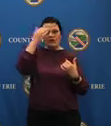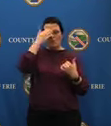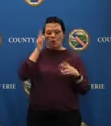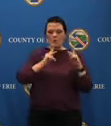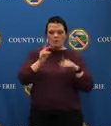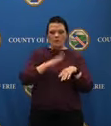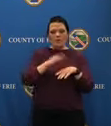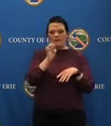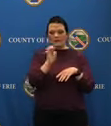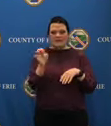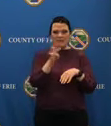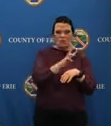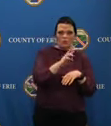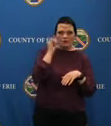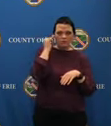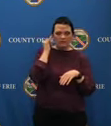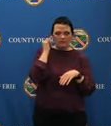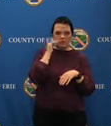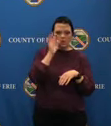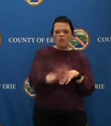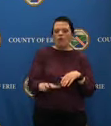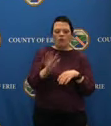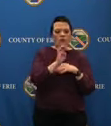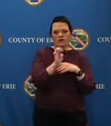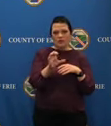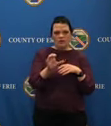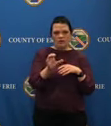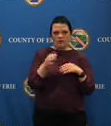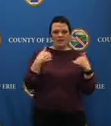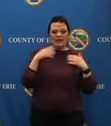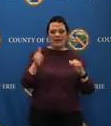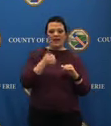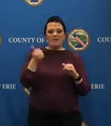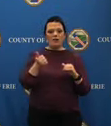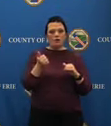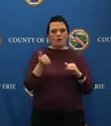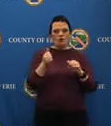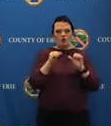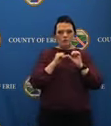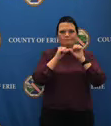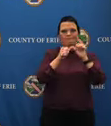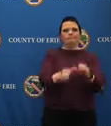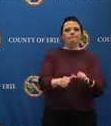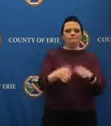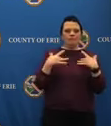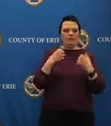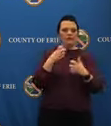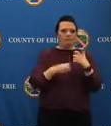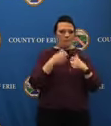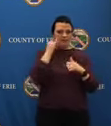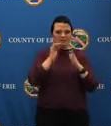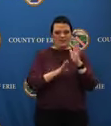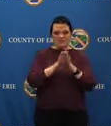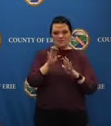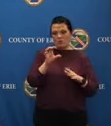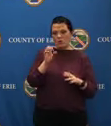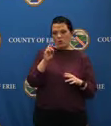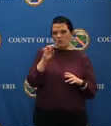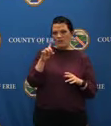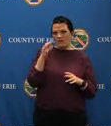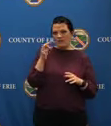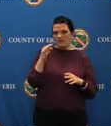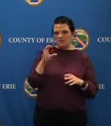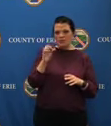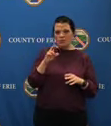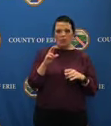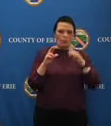east side and the west side of Buffalo and throughout Erie County that have other chronic conditions And if they develop COVID-19